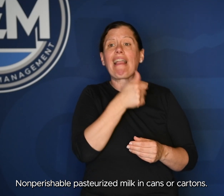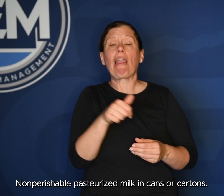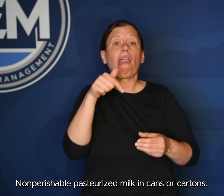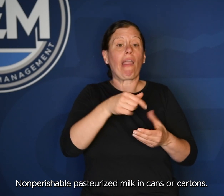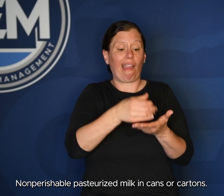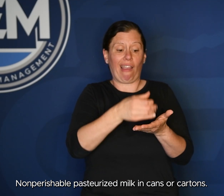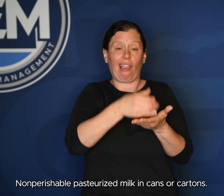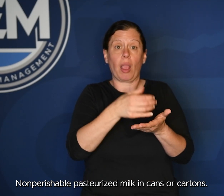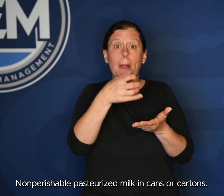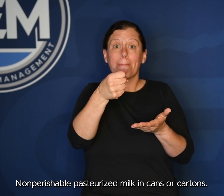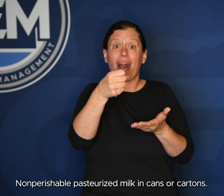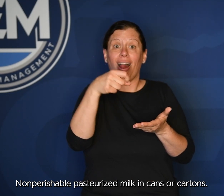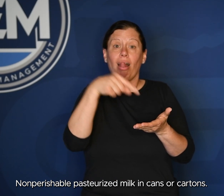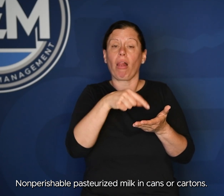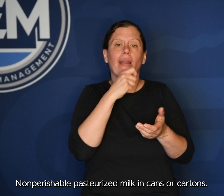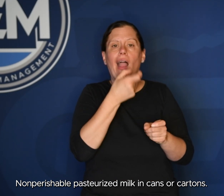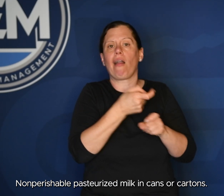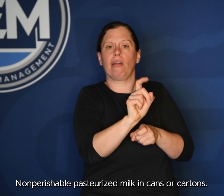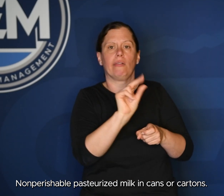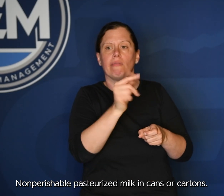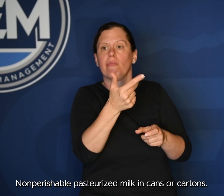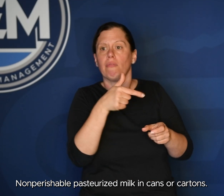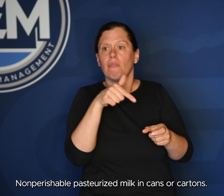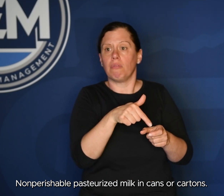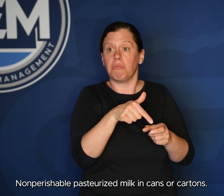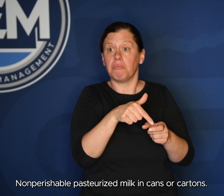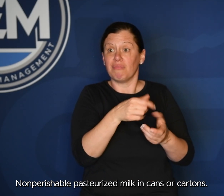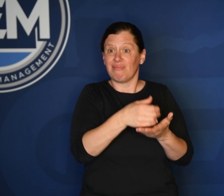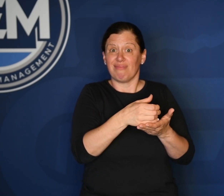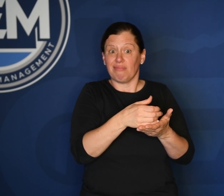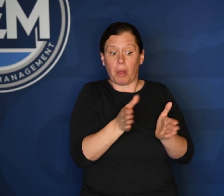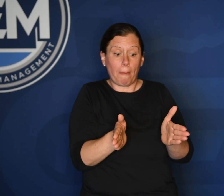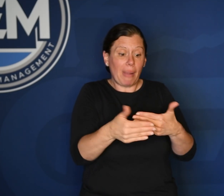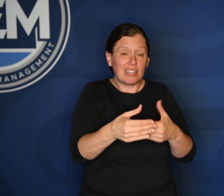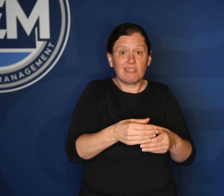Non-perishable pasteurized milk in cans or cartons.